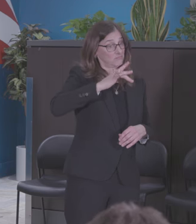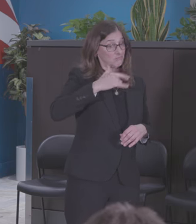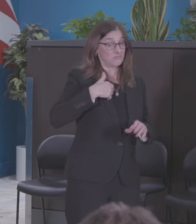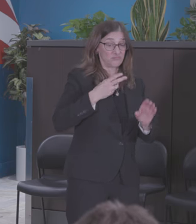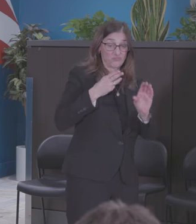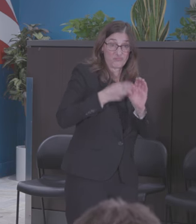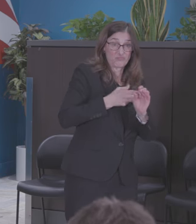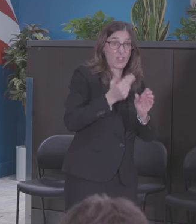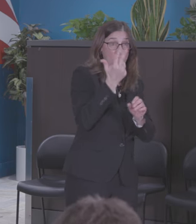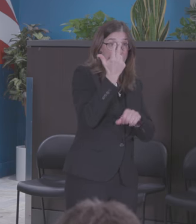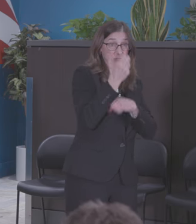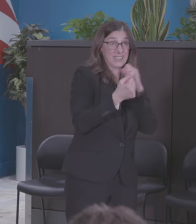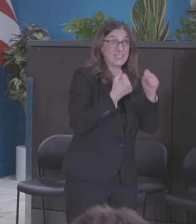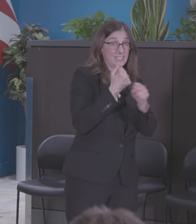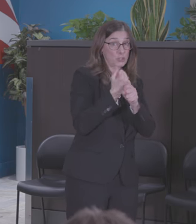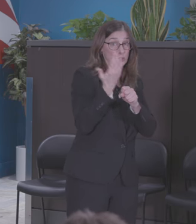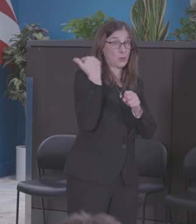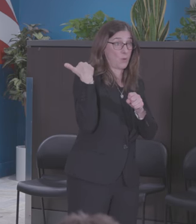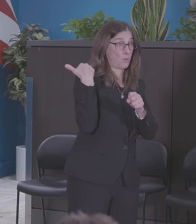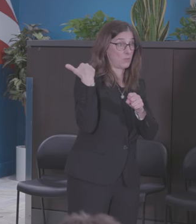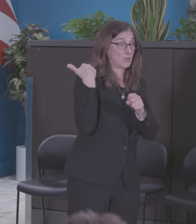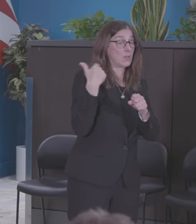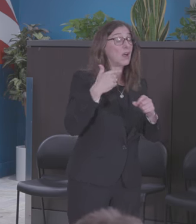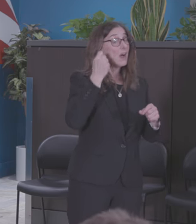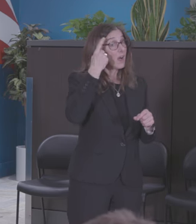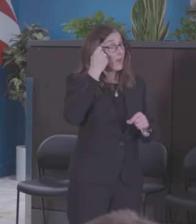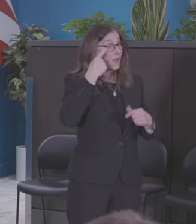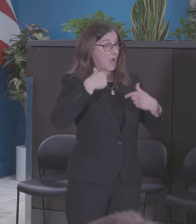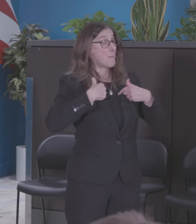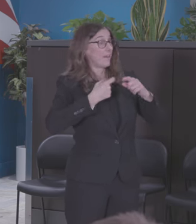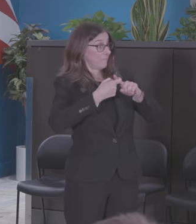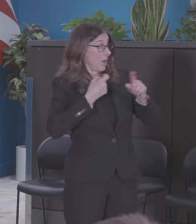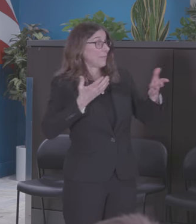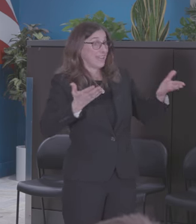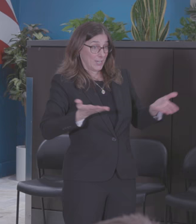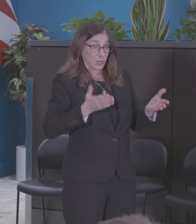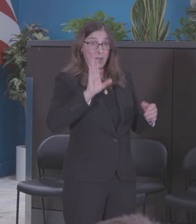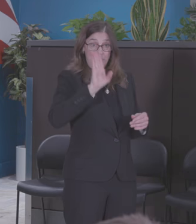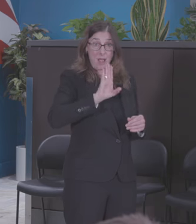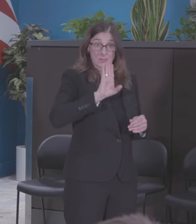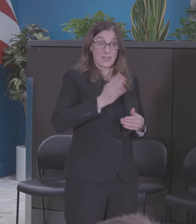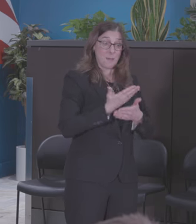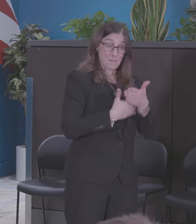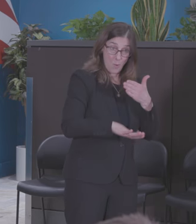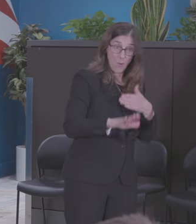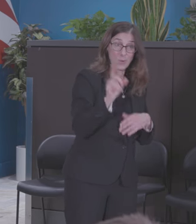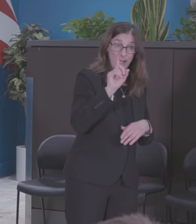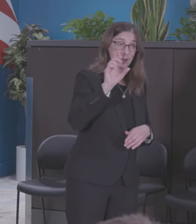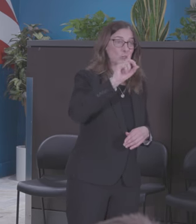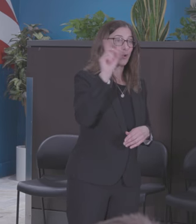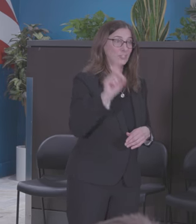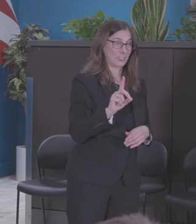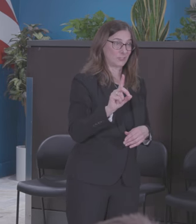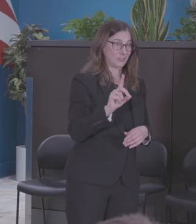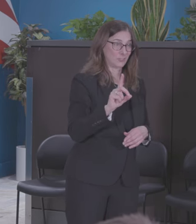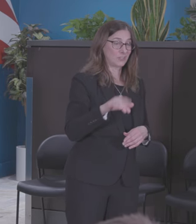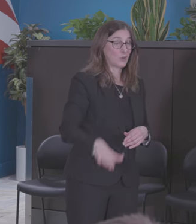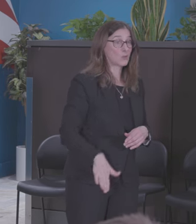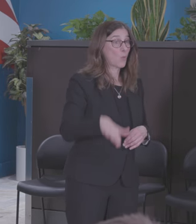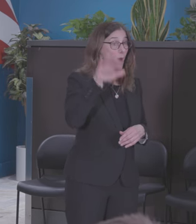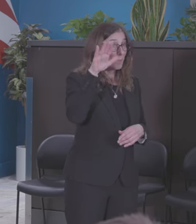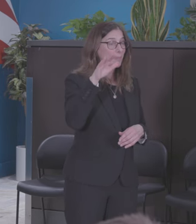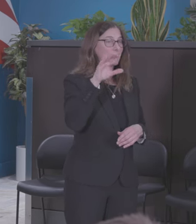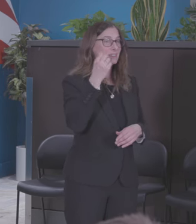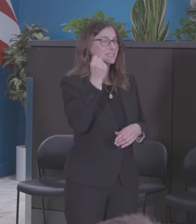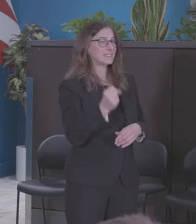2011, some 13 years now. I actually am originally from here in Boston, born in Dorchester, and grew up largely on the